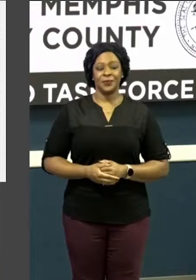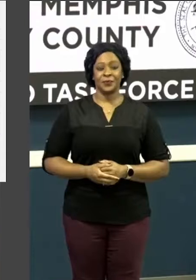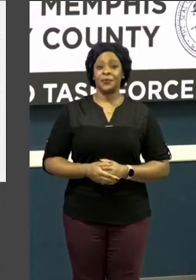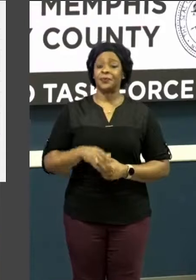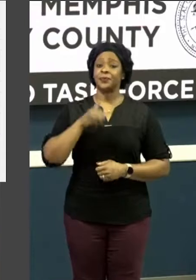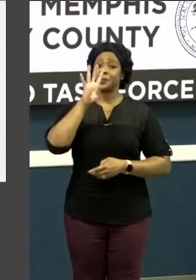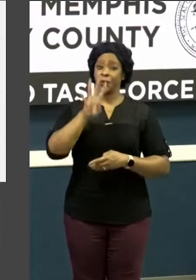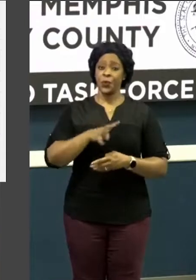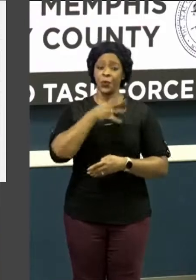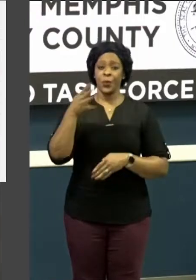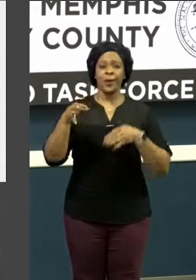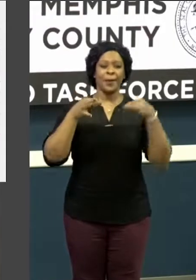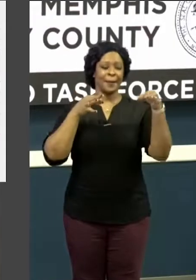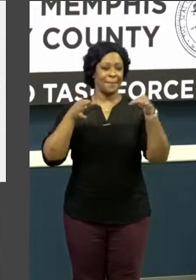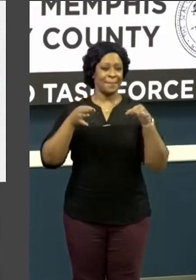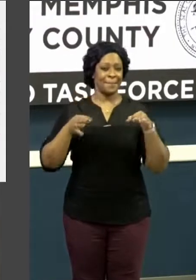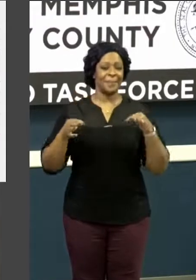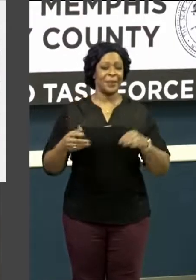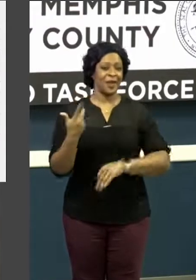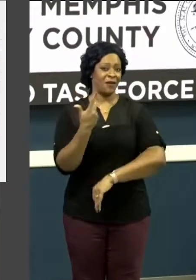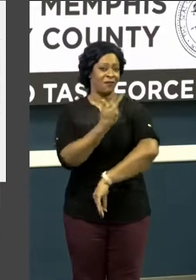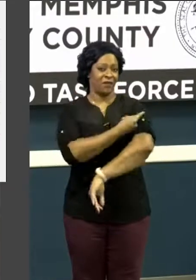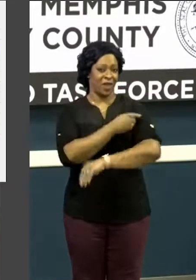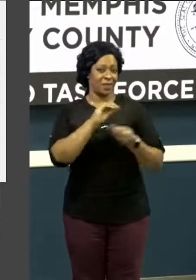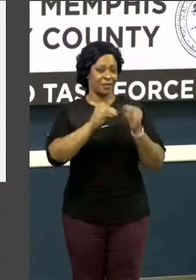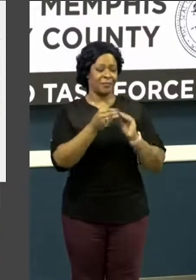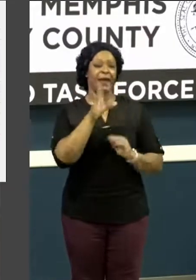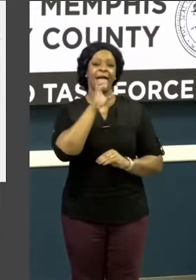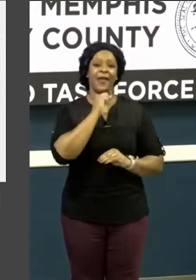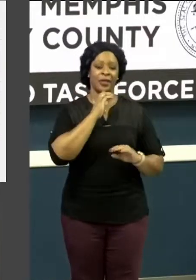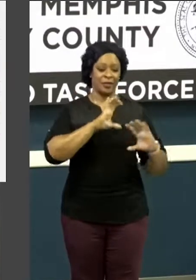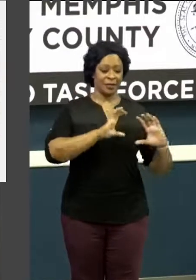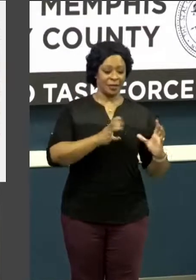Here, you see the breakdown of the vaccinated population by age.